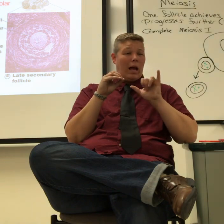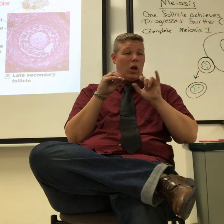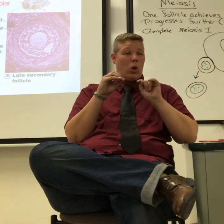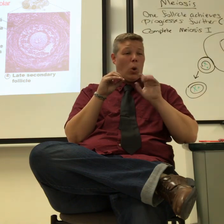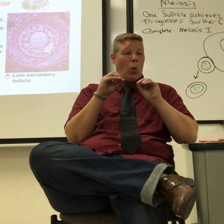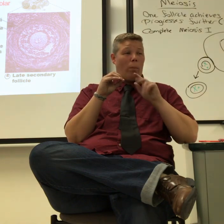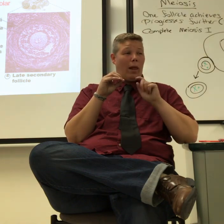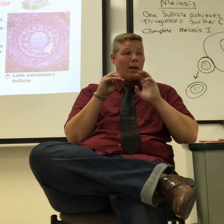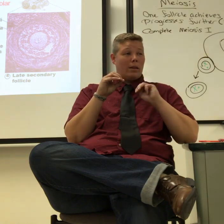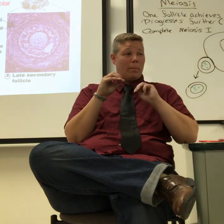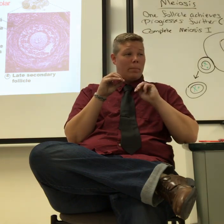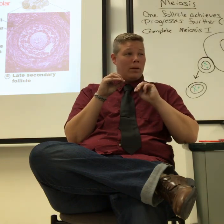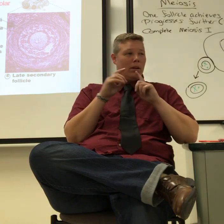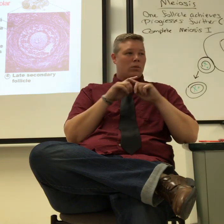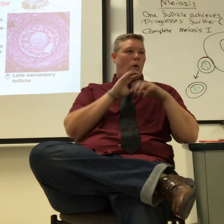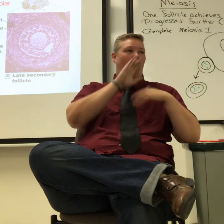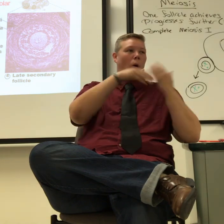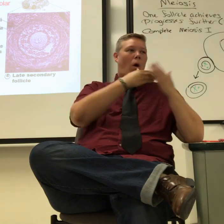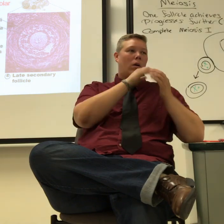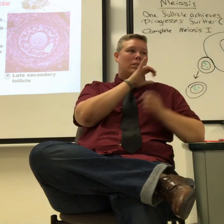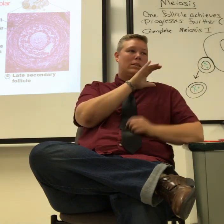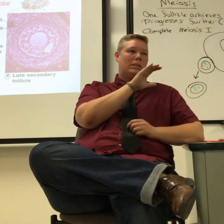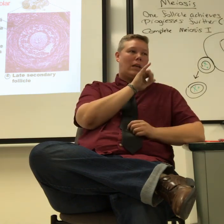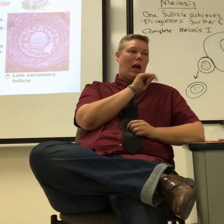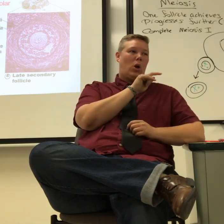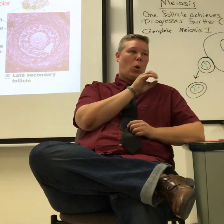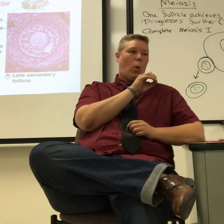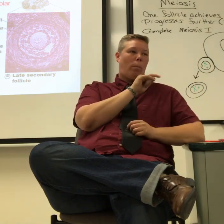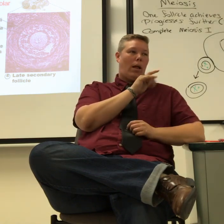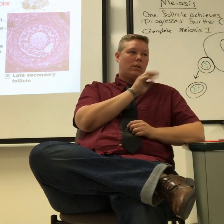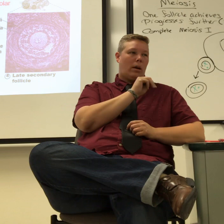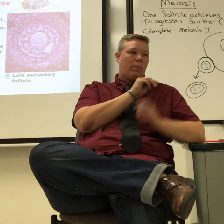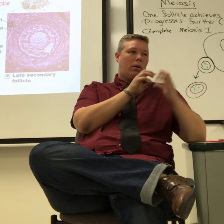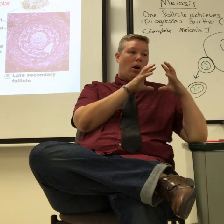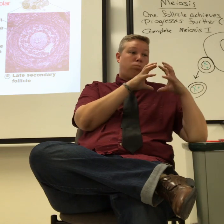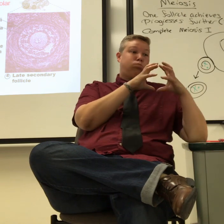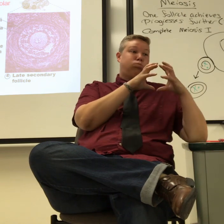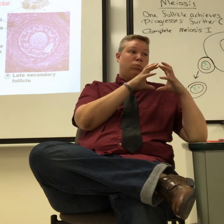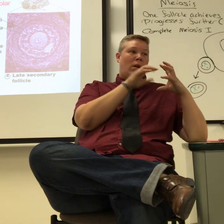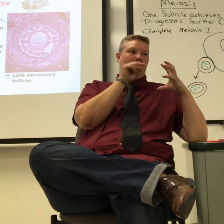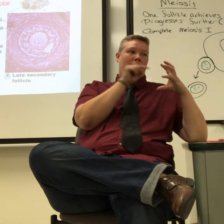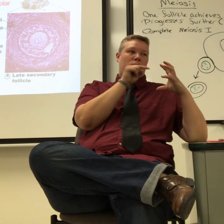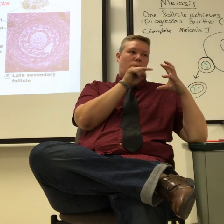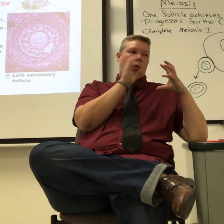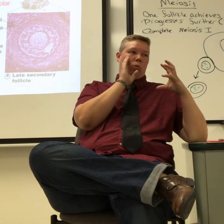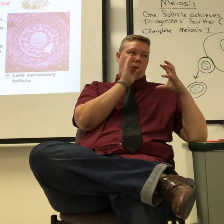all the cytoplasm in the big cell. This cell is the oocyte that will